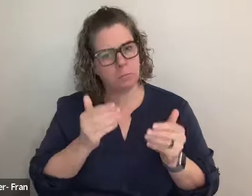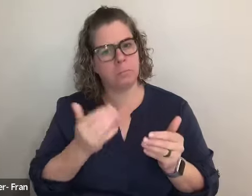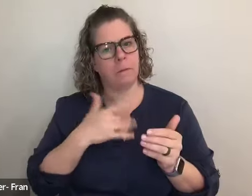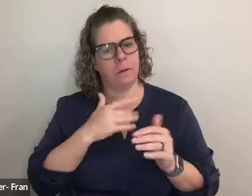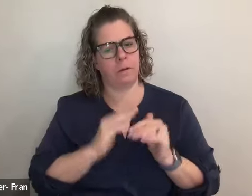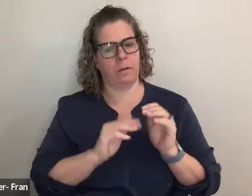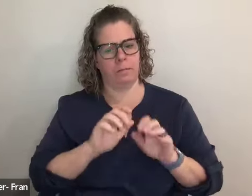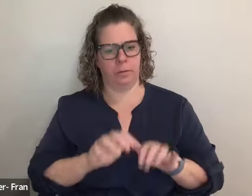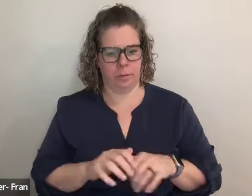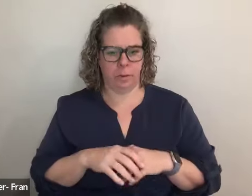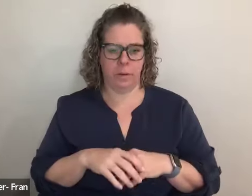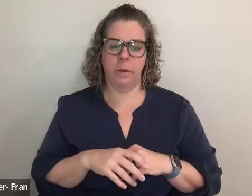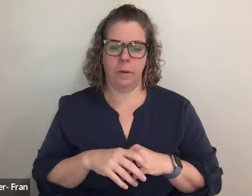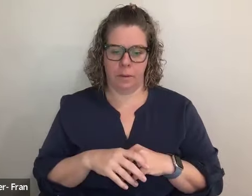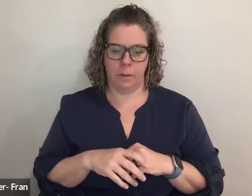Thank you, Addie.